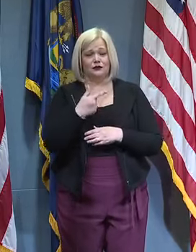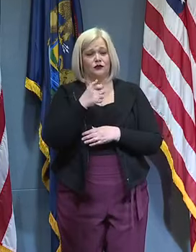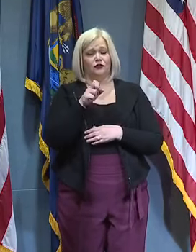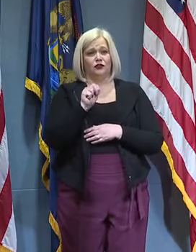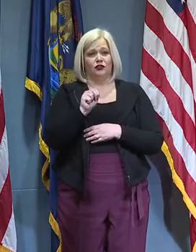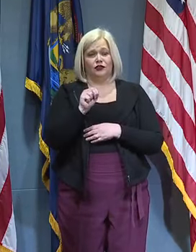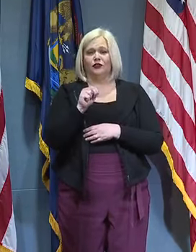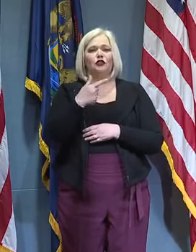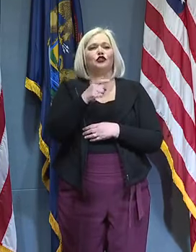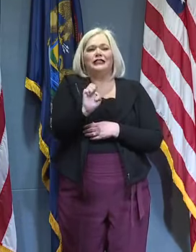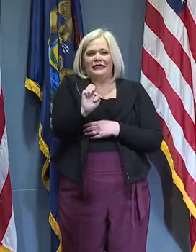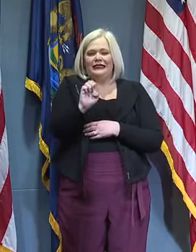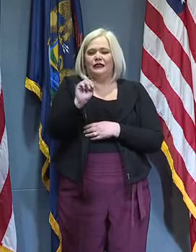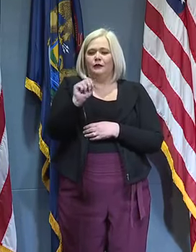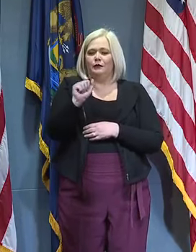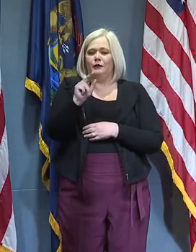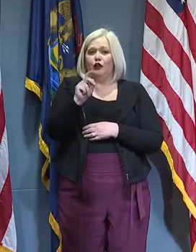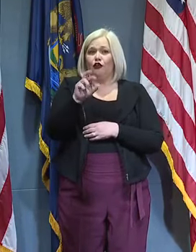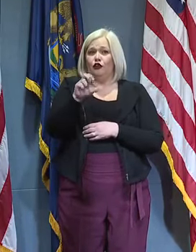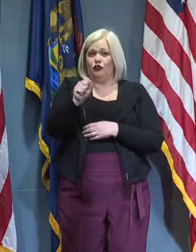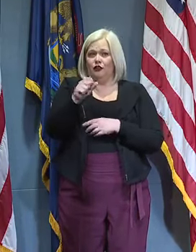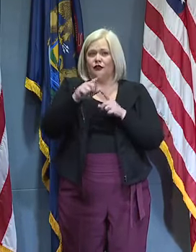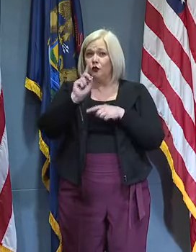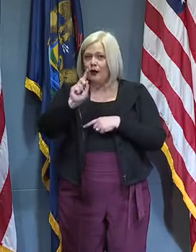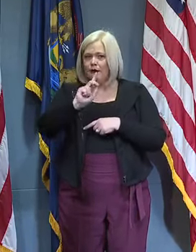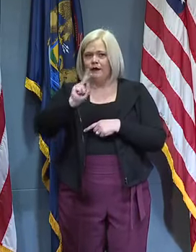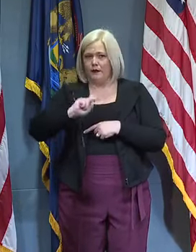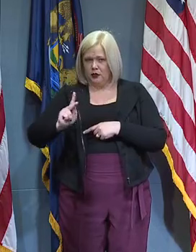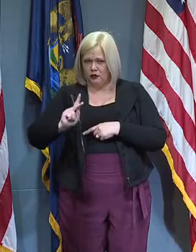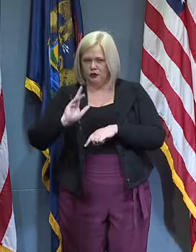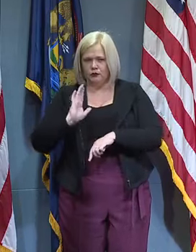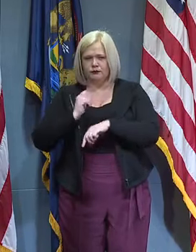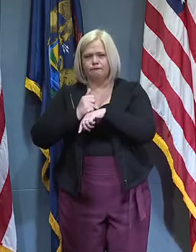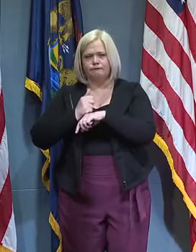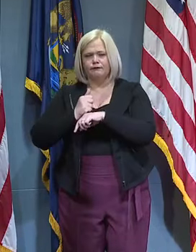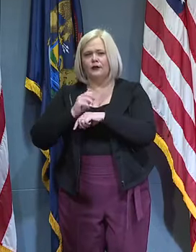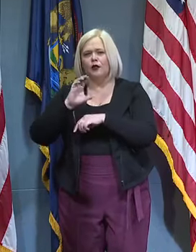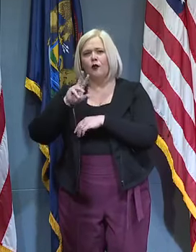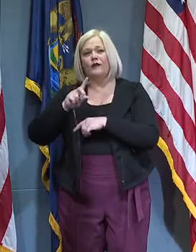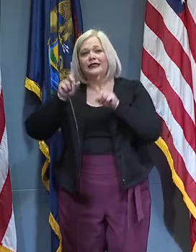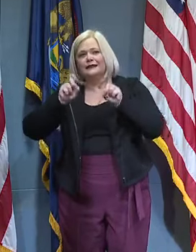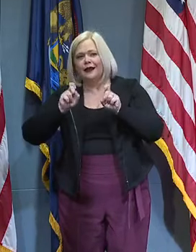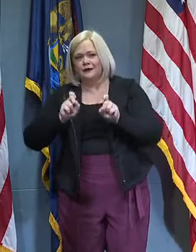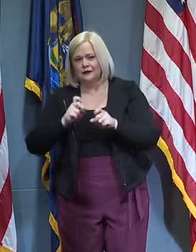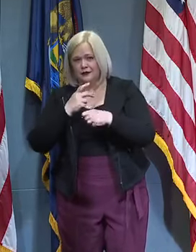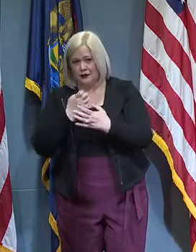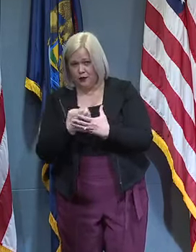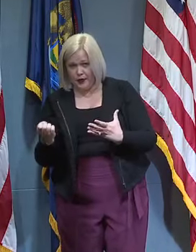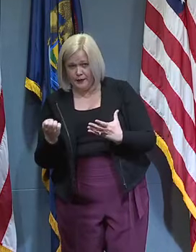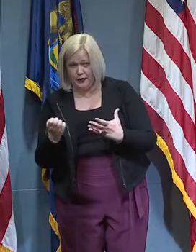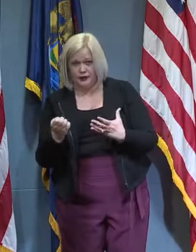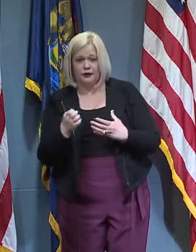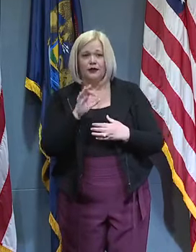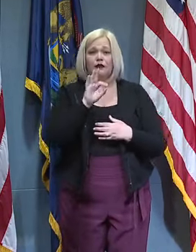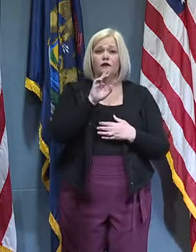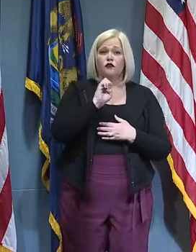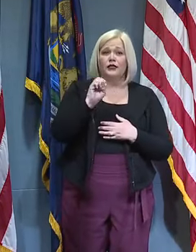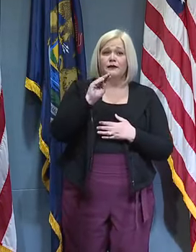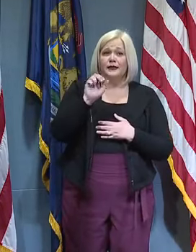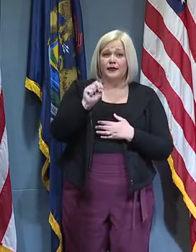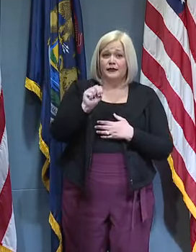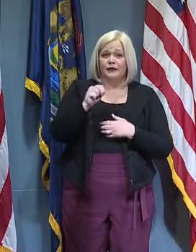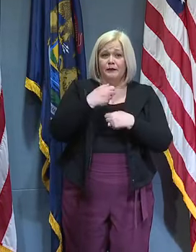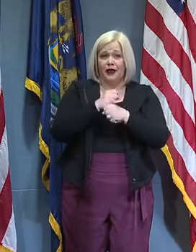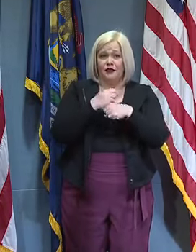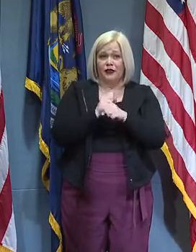Gene Markers in Kalamazoo is developing COVID testing products. and Freeman Manufacturing in Sturgis,